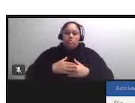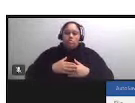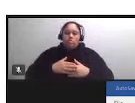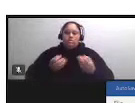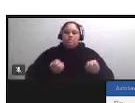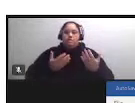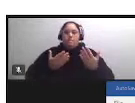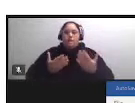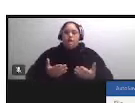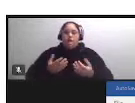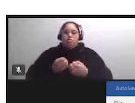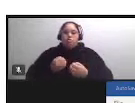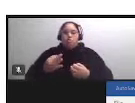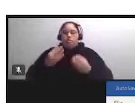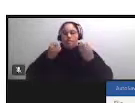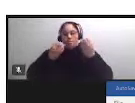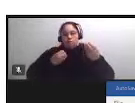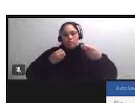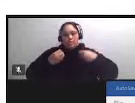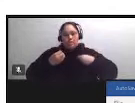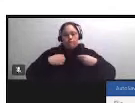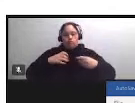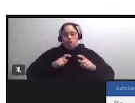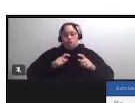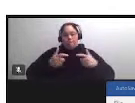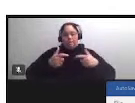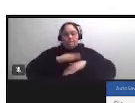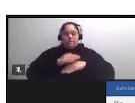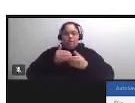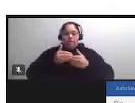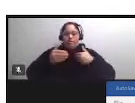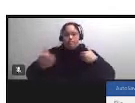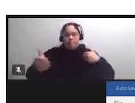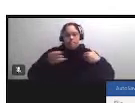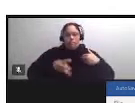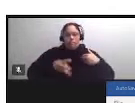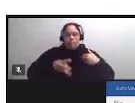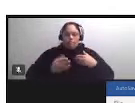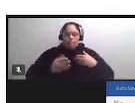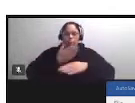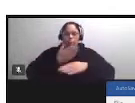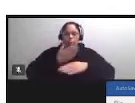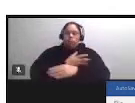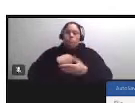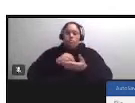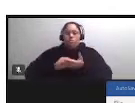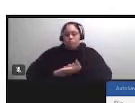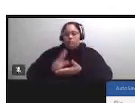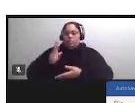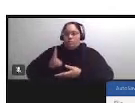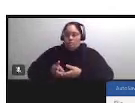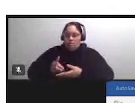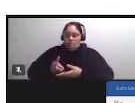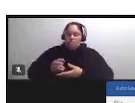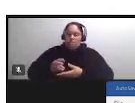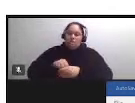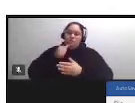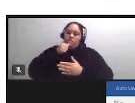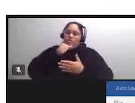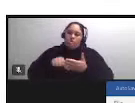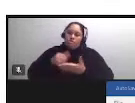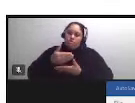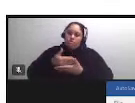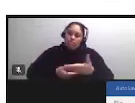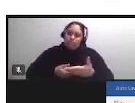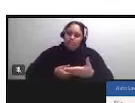supply of certain information to the committee in a timeless manner, Chair. So I will definitely put that in such